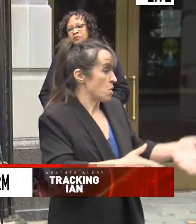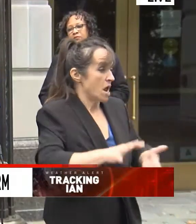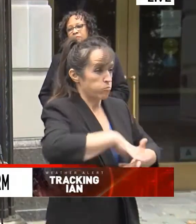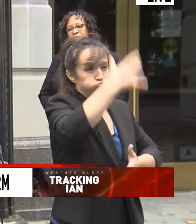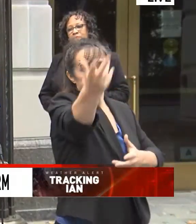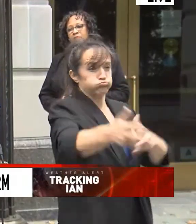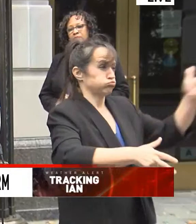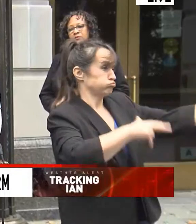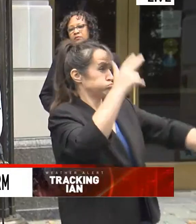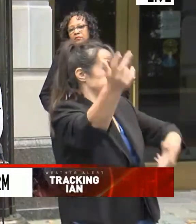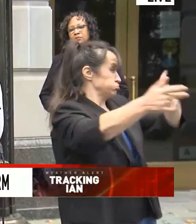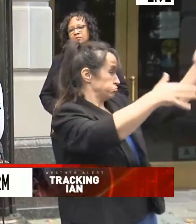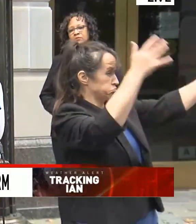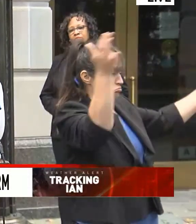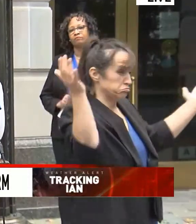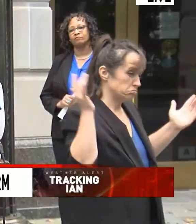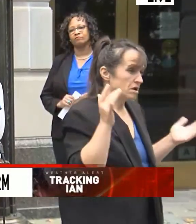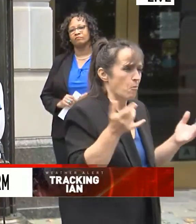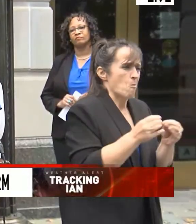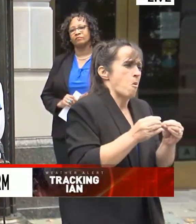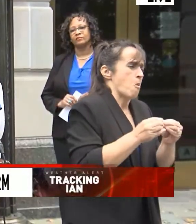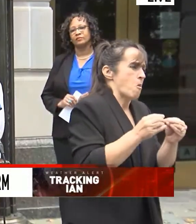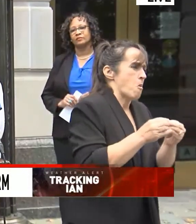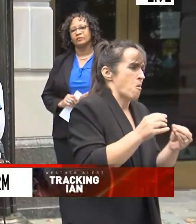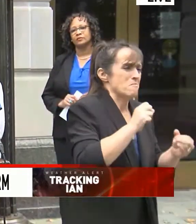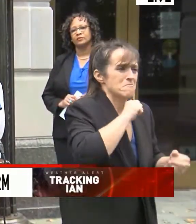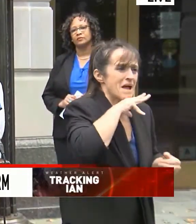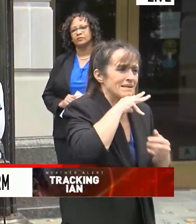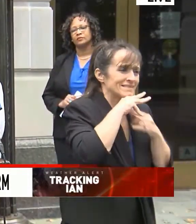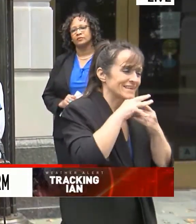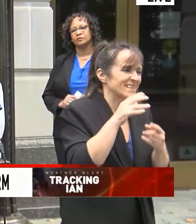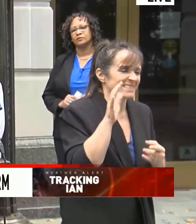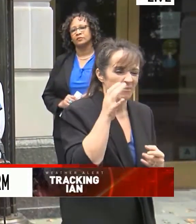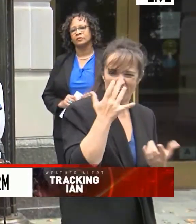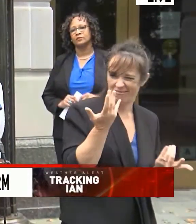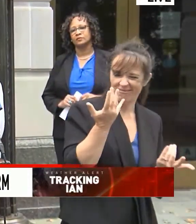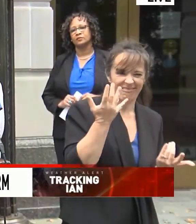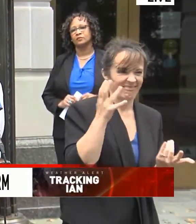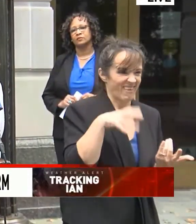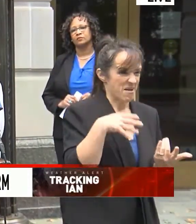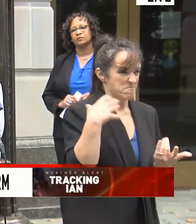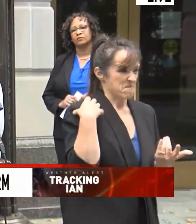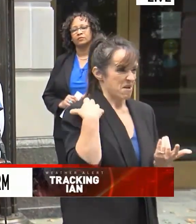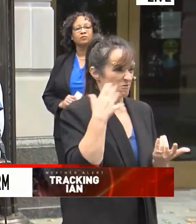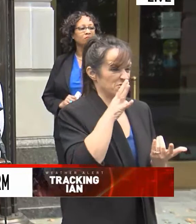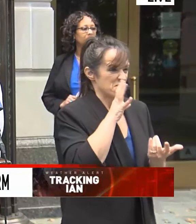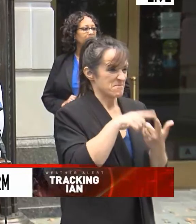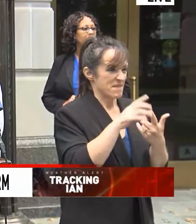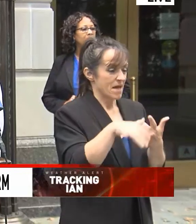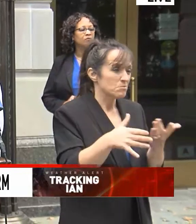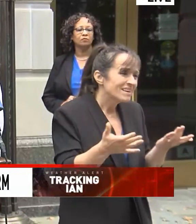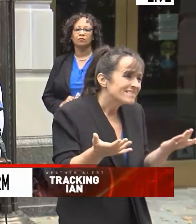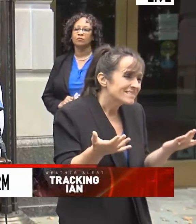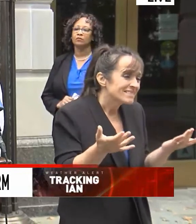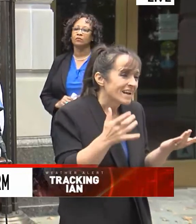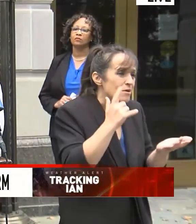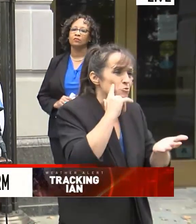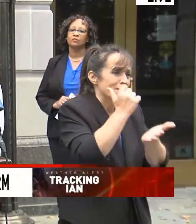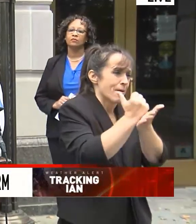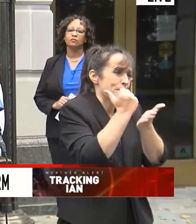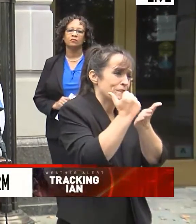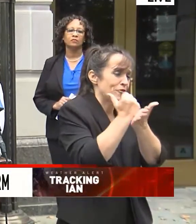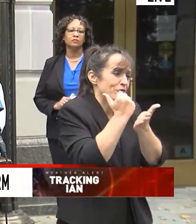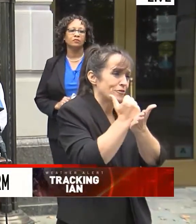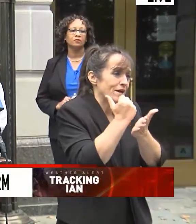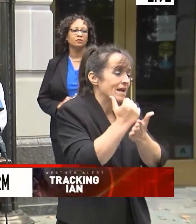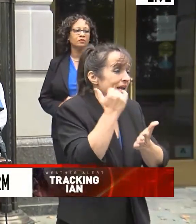again, very mundane, but at the end of the day today, if your trash can and recycling can